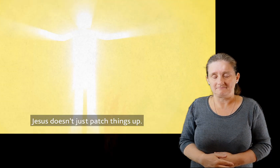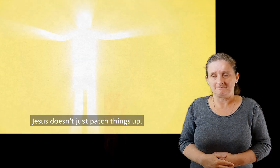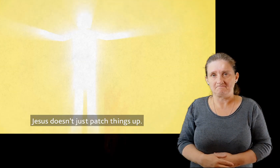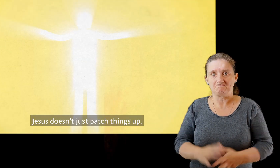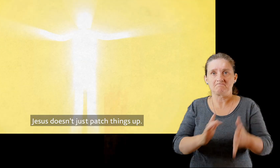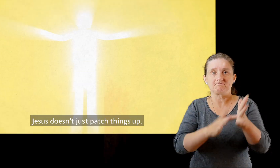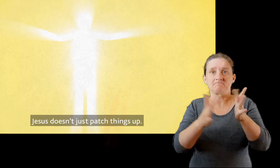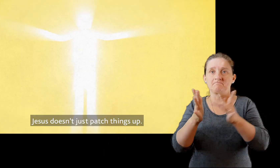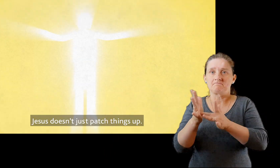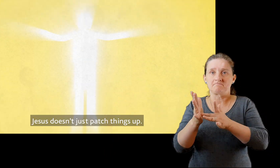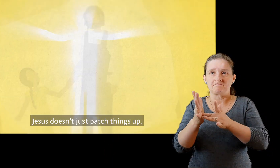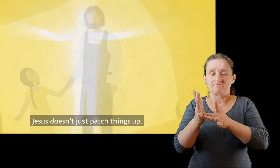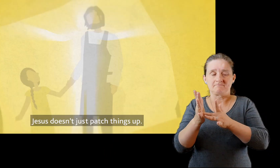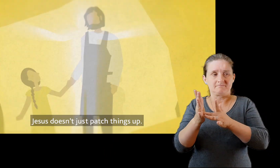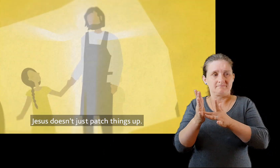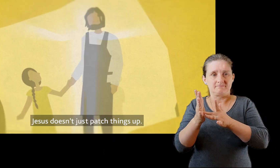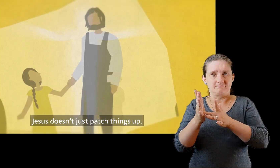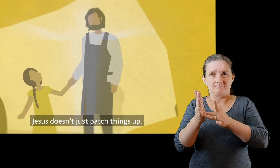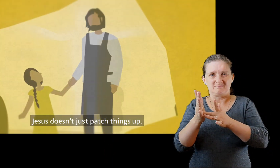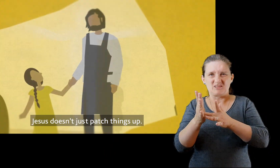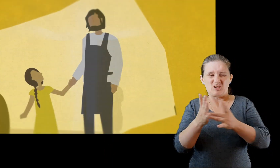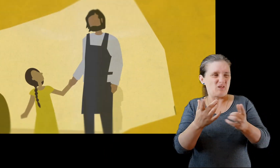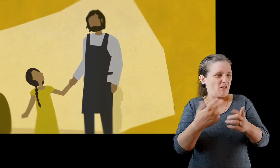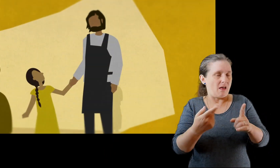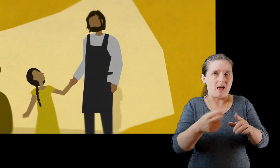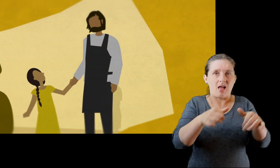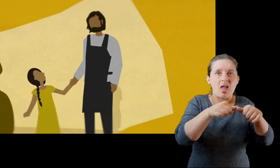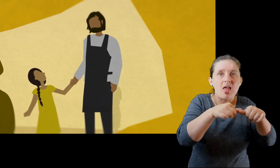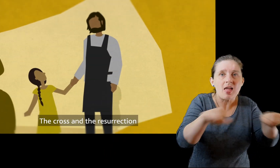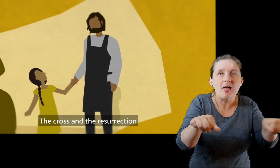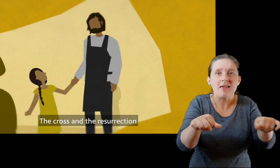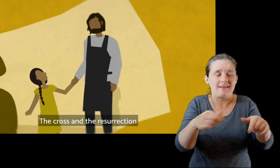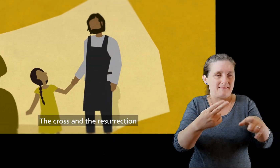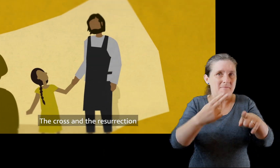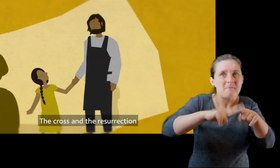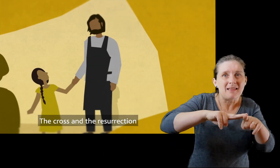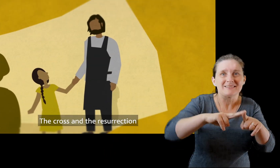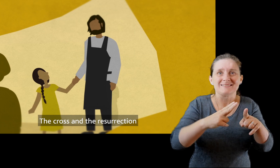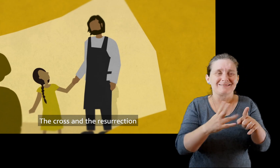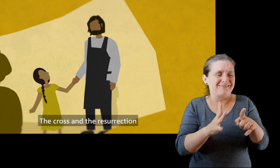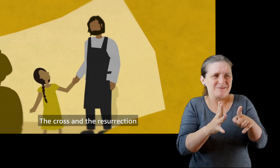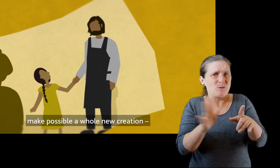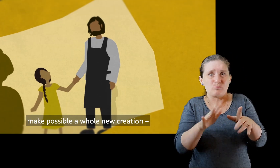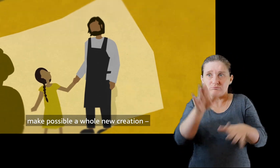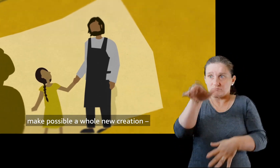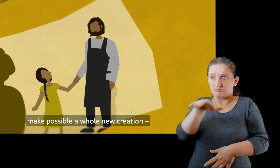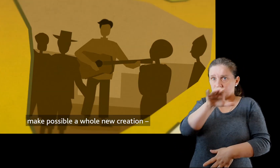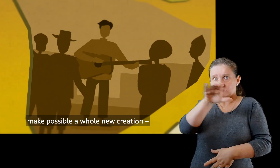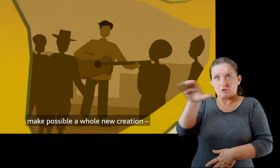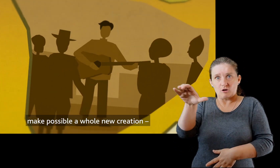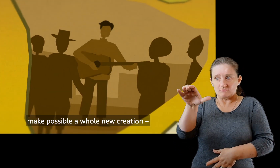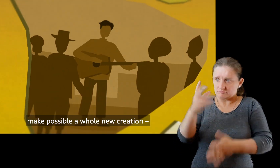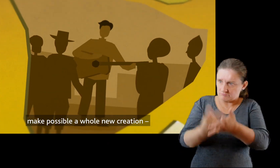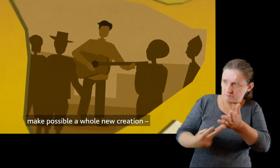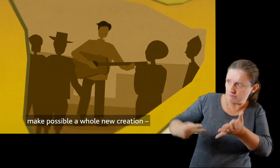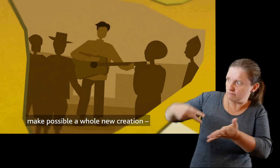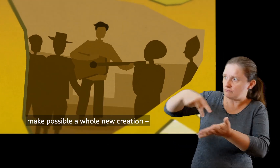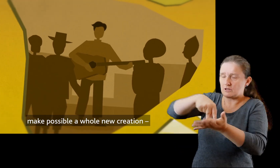Jesus doesn't just patch things up. The cross and the resurrection make possible a whole new